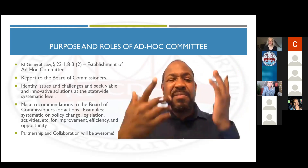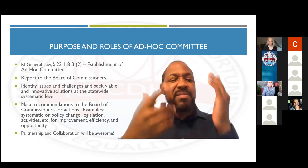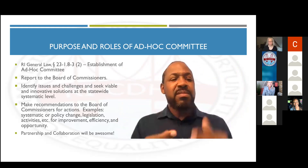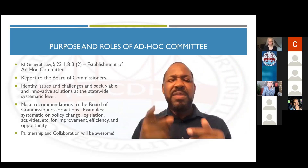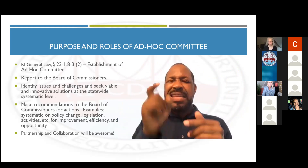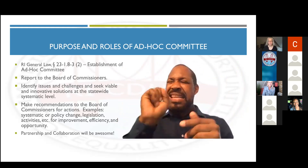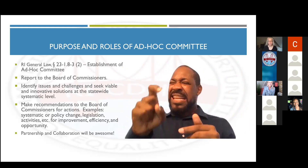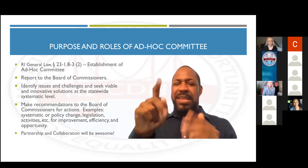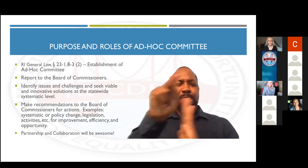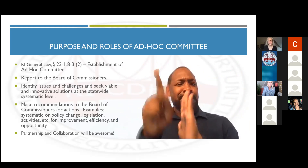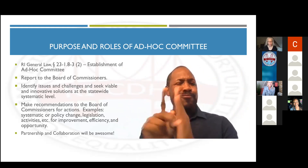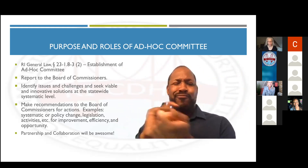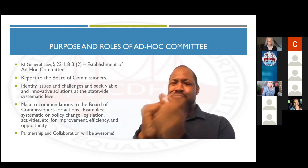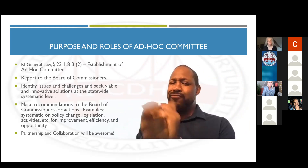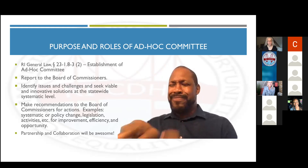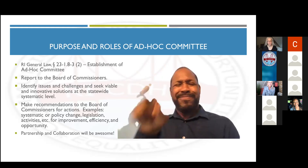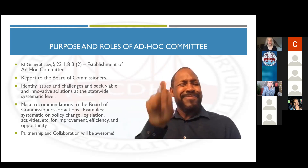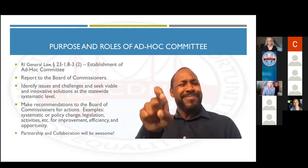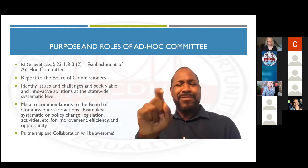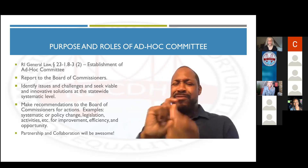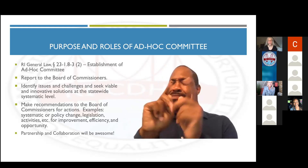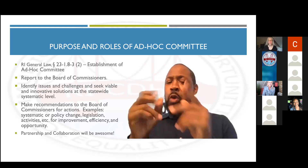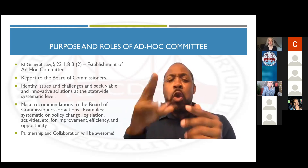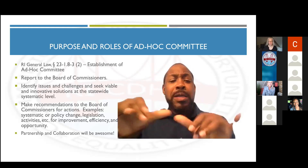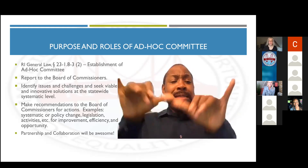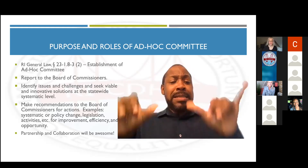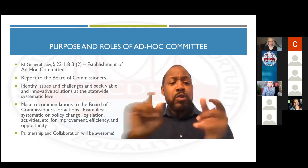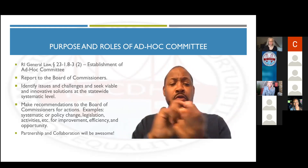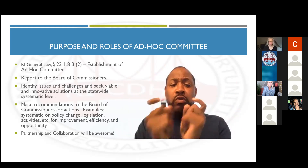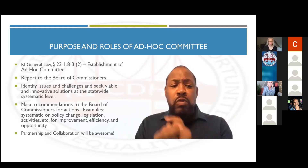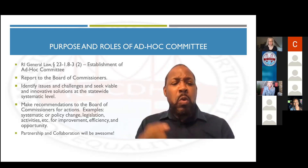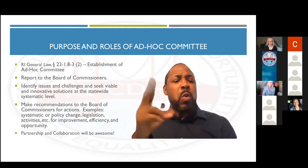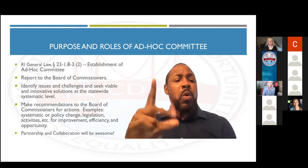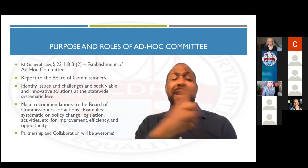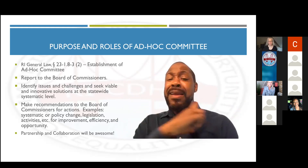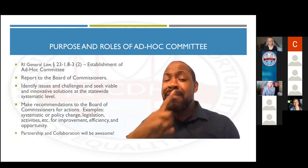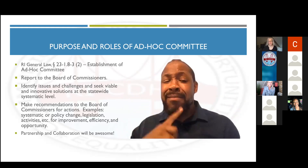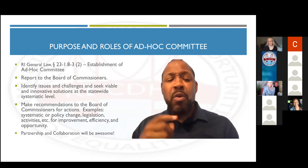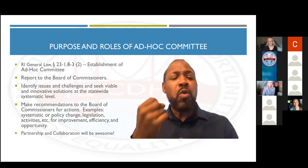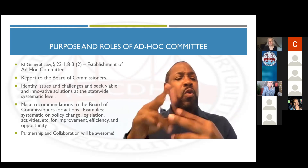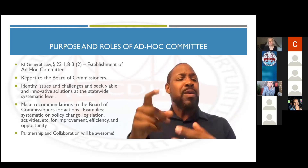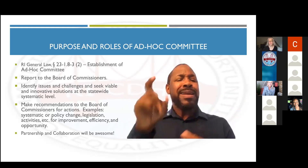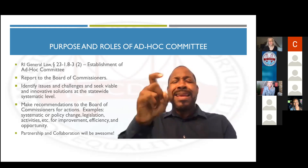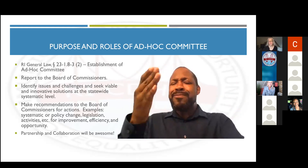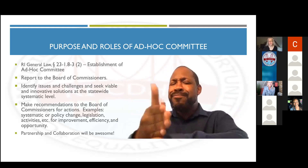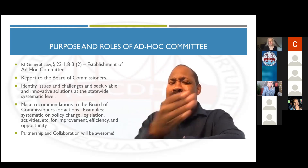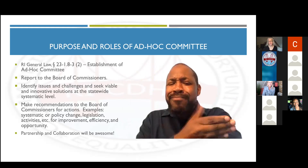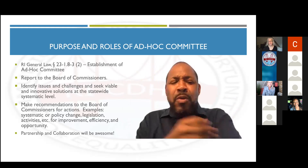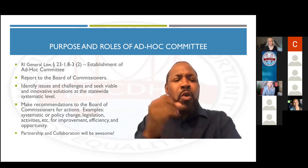decisions on their own. The commissioners would have to take action. There could be an example, let's say